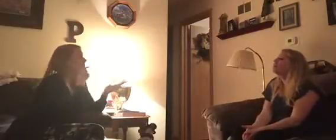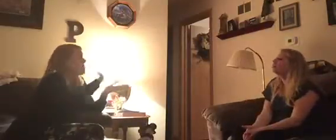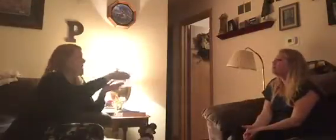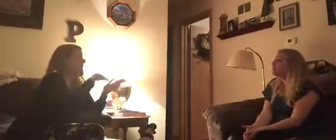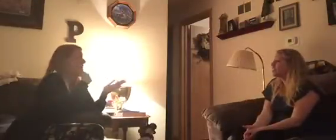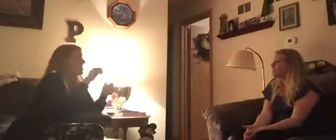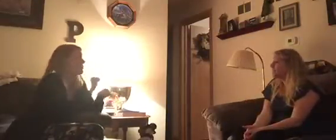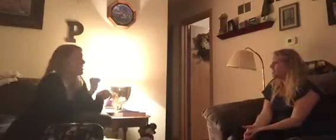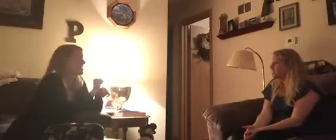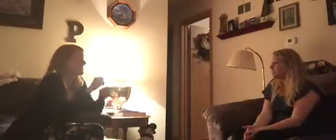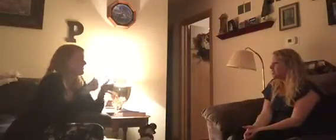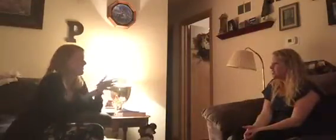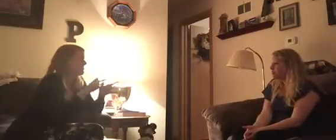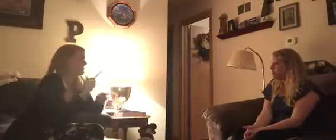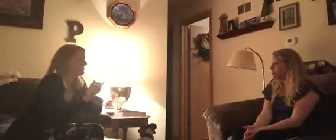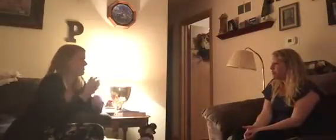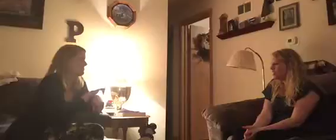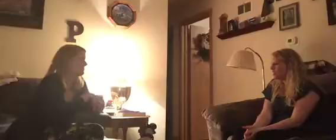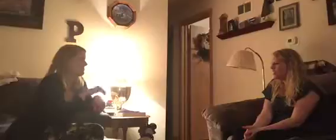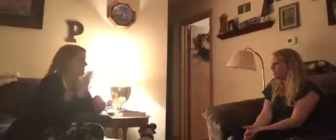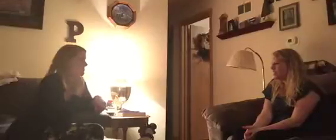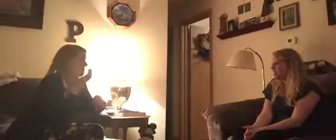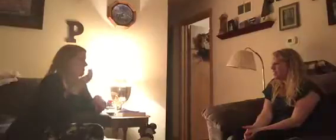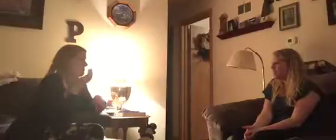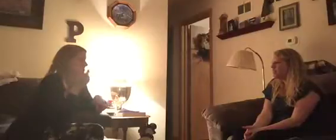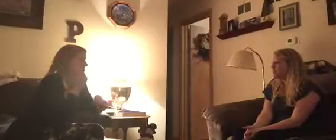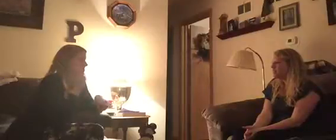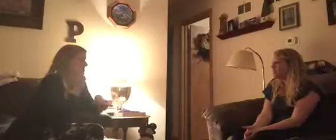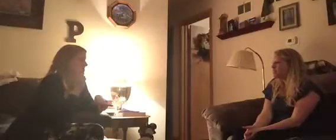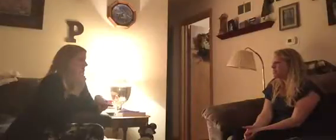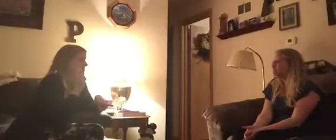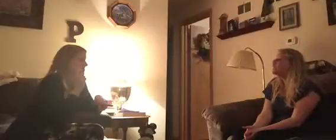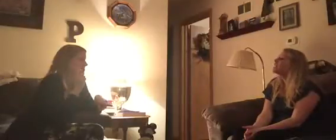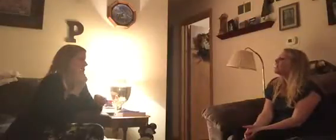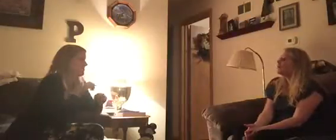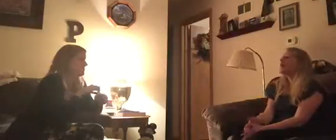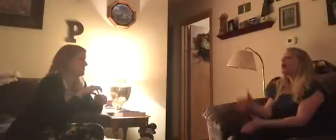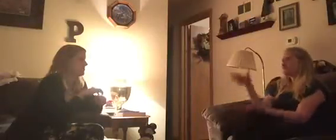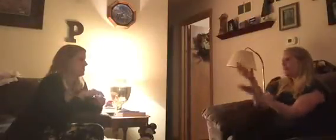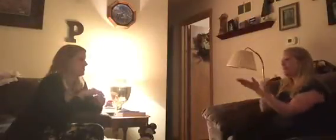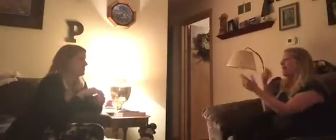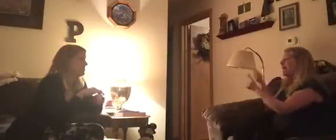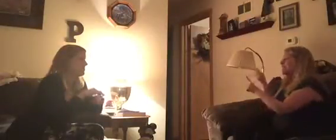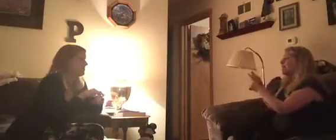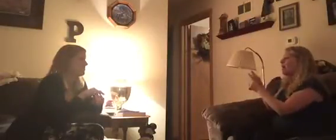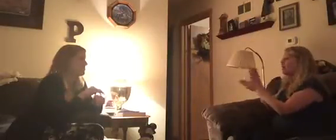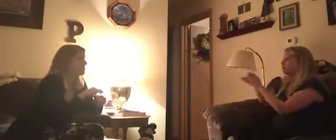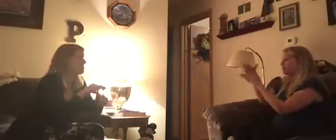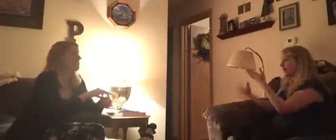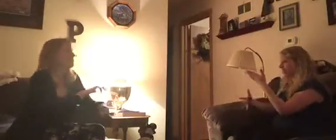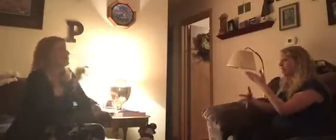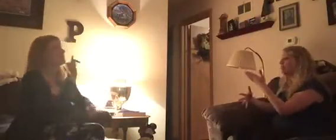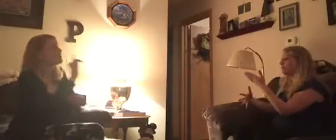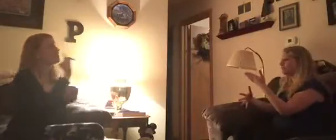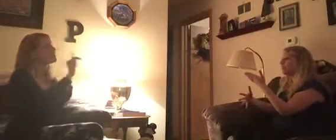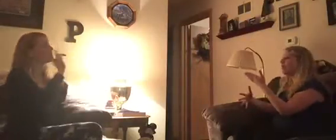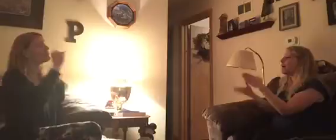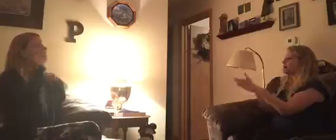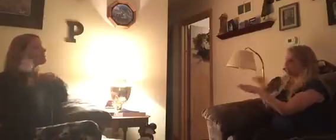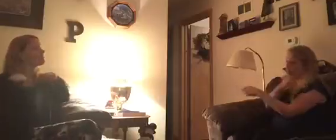Oh, so the paint work is expensive? The paint itself like? is very expensive. Oh yeah, definitely. It's not like your latex